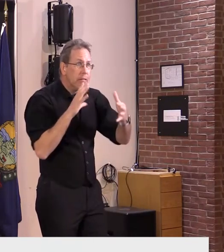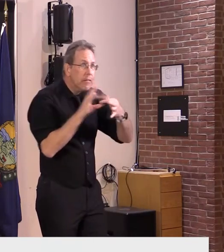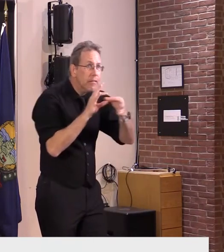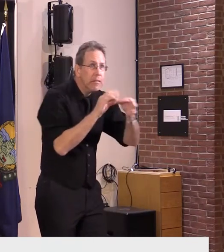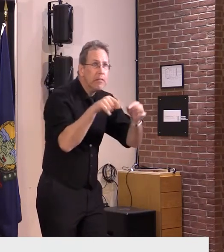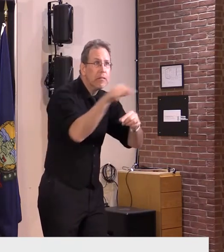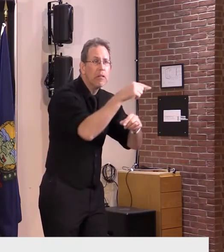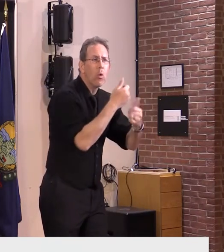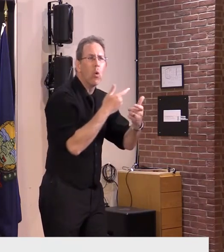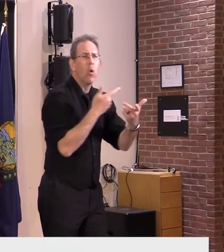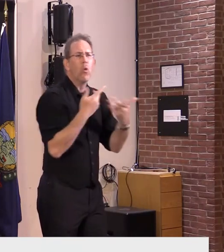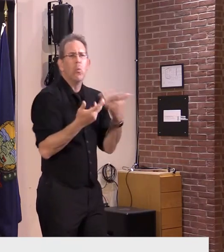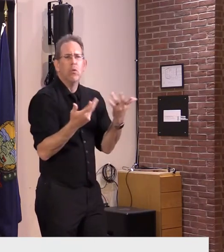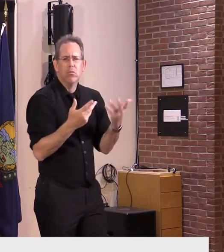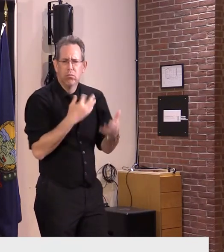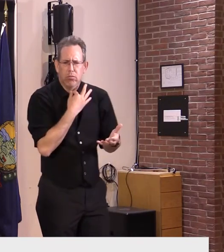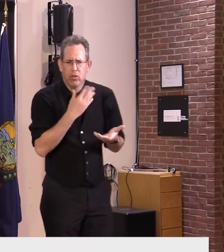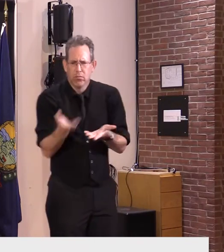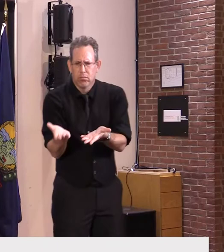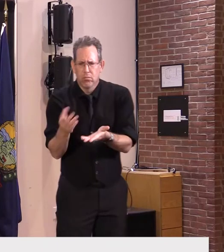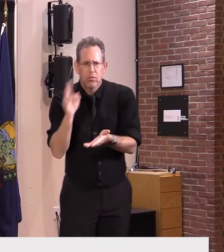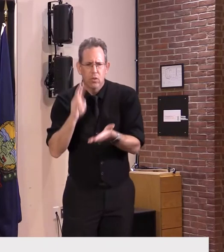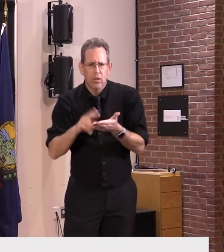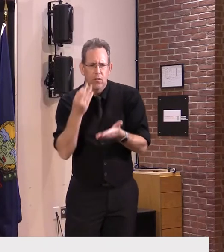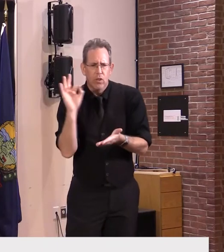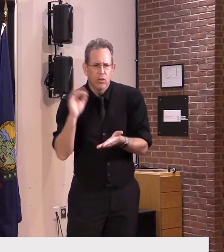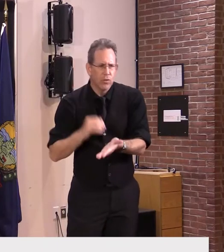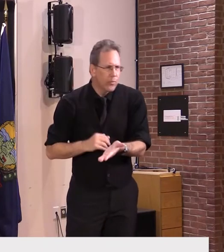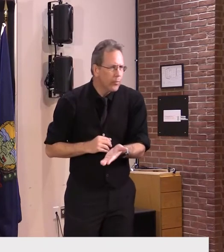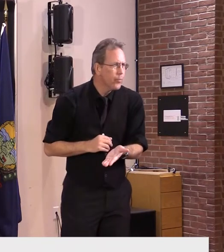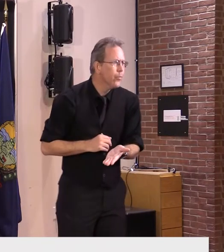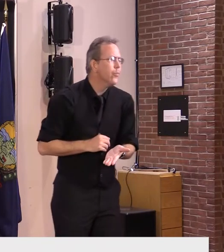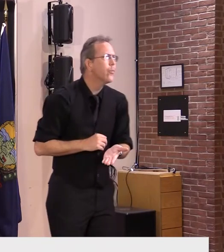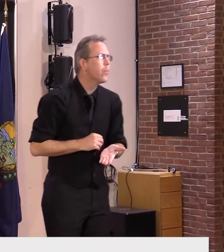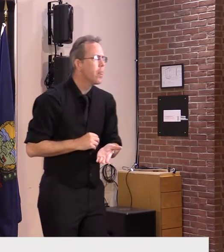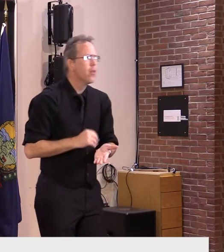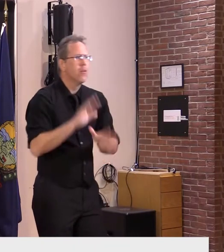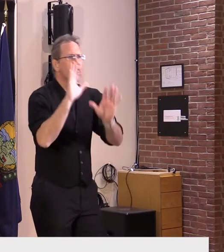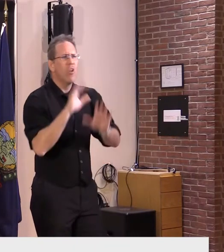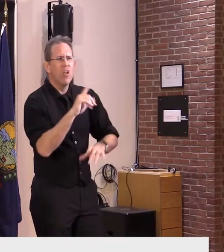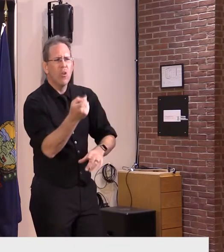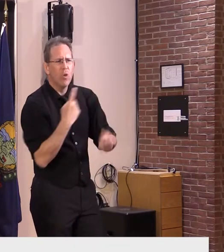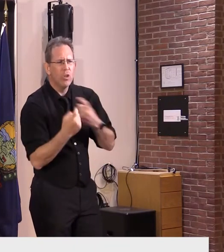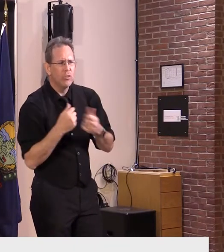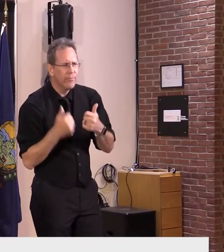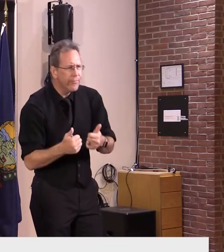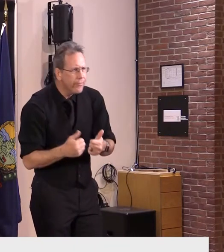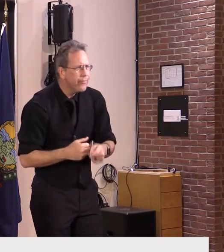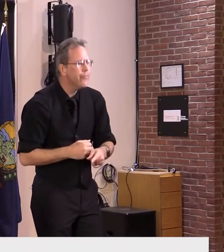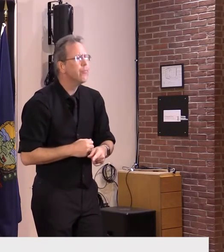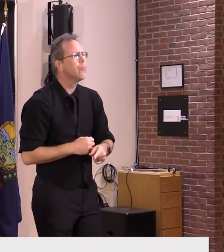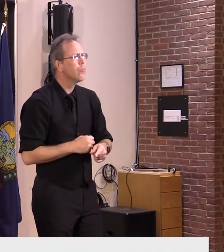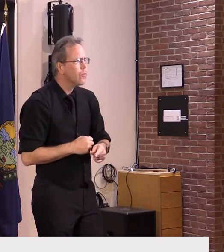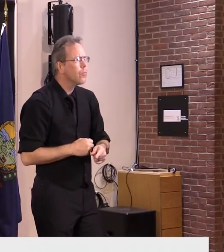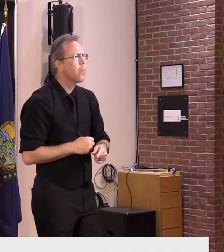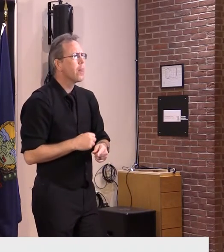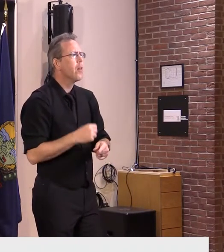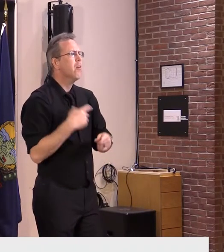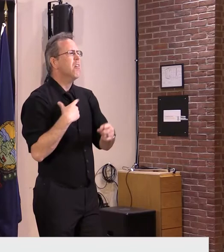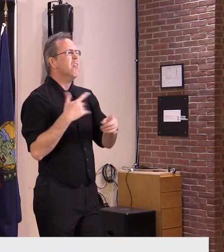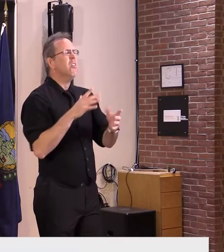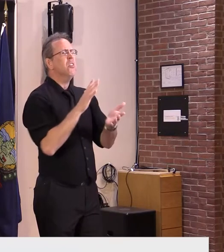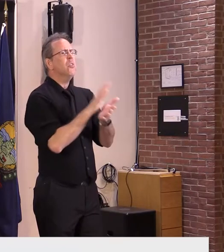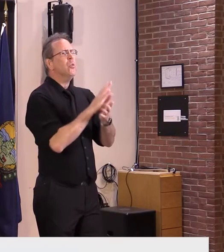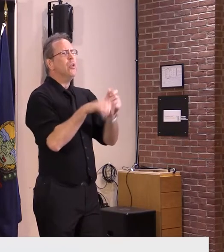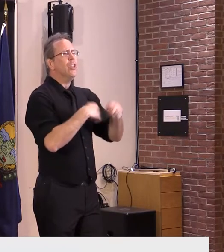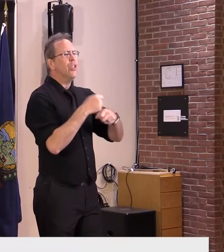Yeah, it's a great question, a lot there. You know, certainly the focus right now to get through the rest of the school year on a celebratory note, it's been a hard